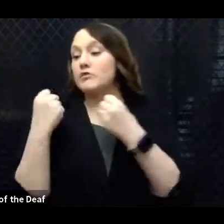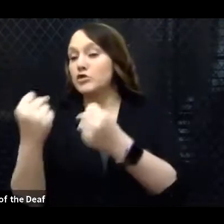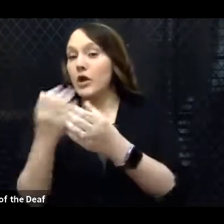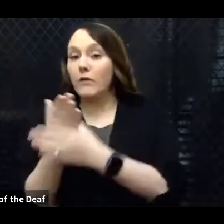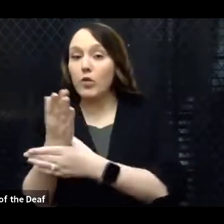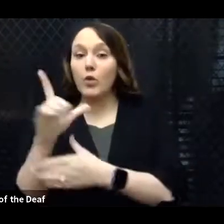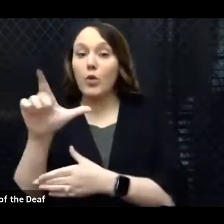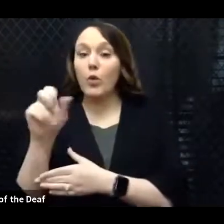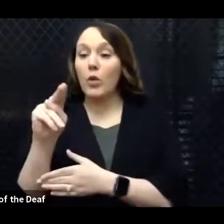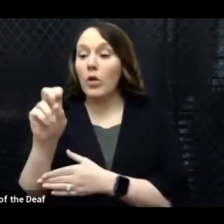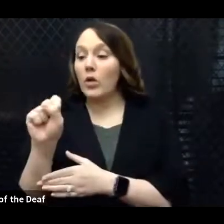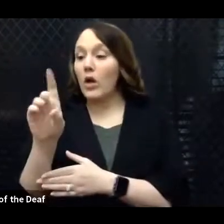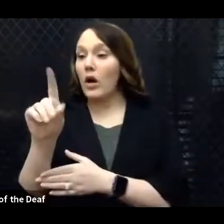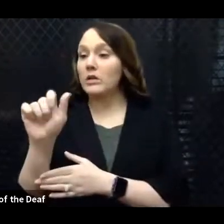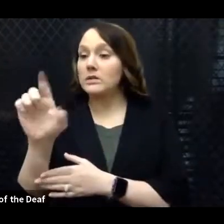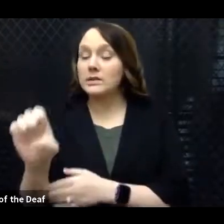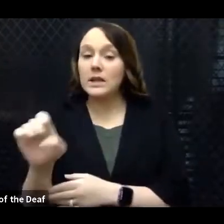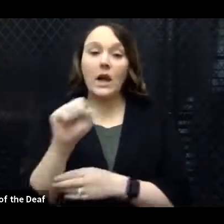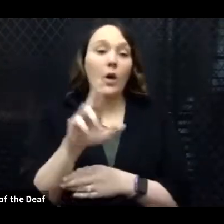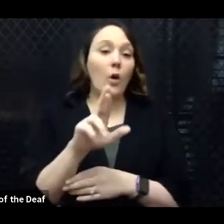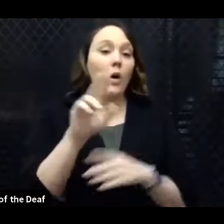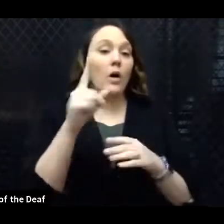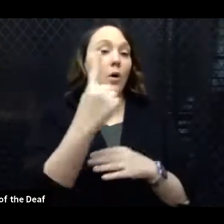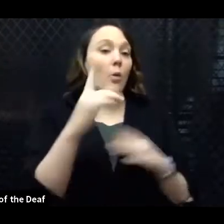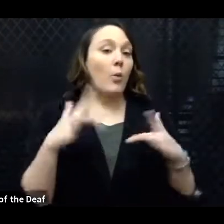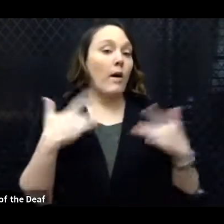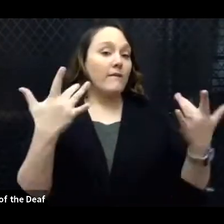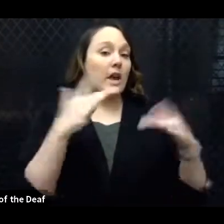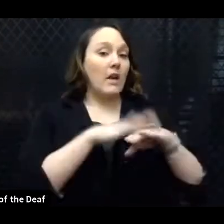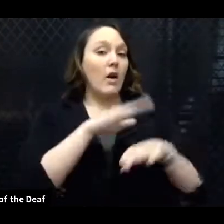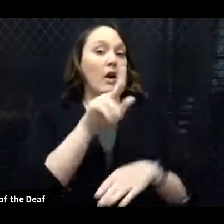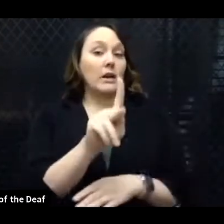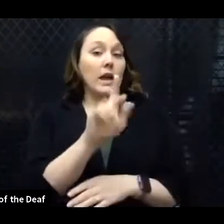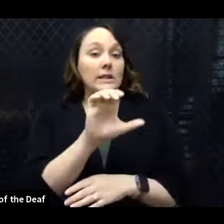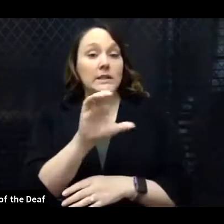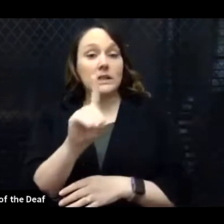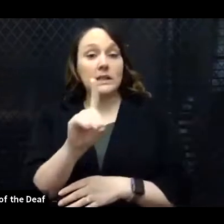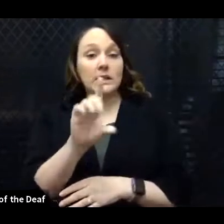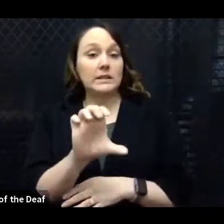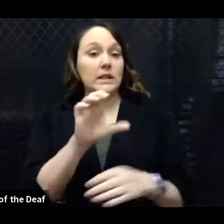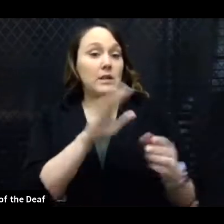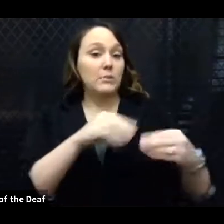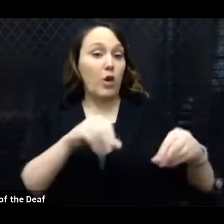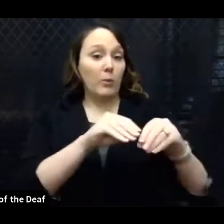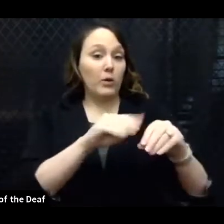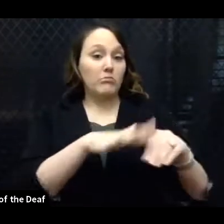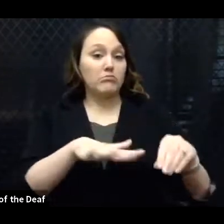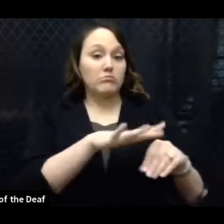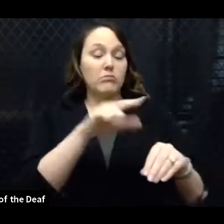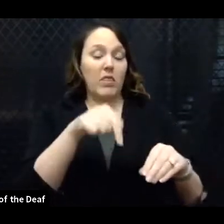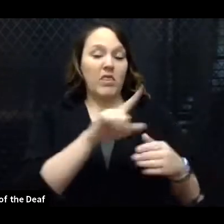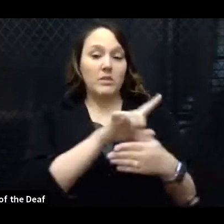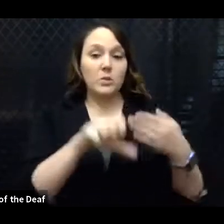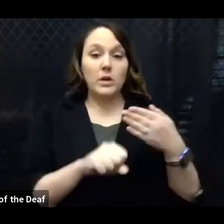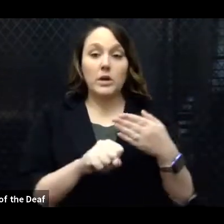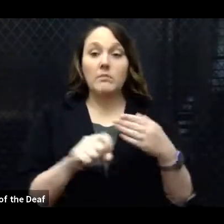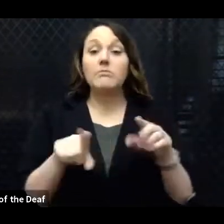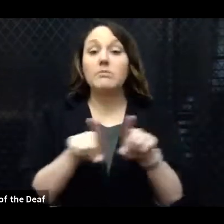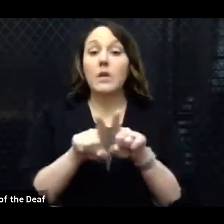Lonsdale or one of the events on KCDC properties this weekend. We'd also like to thank our partners who helped